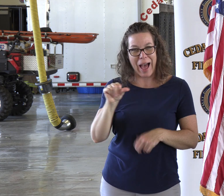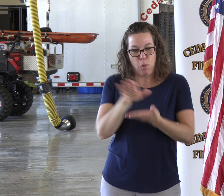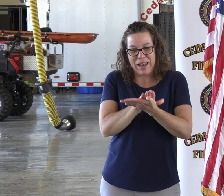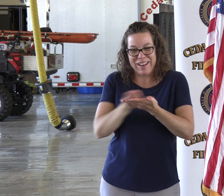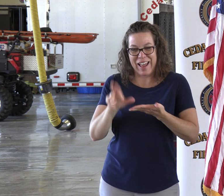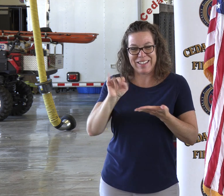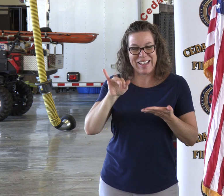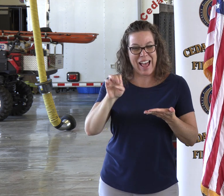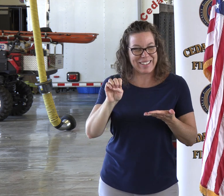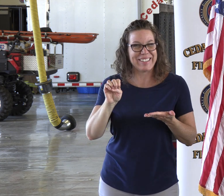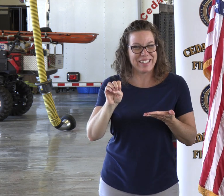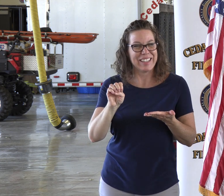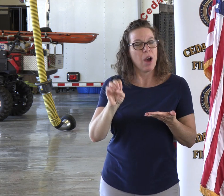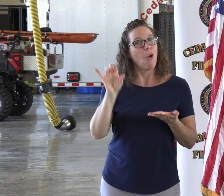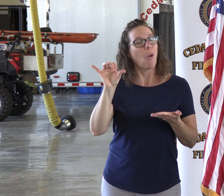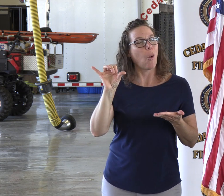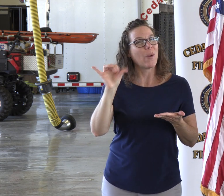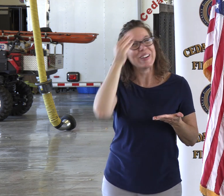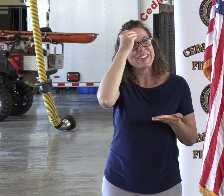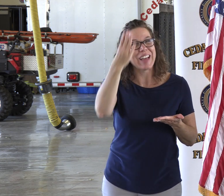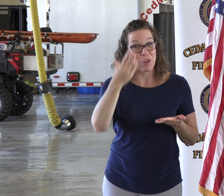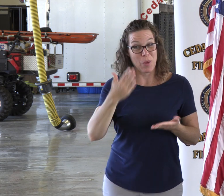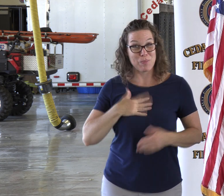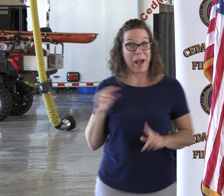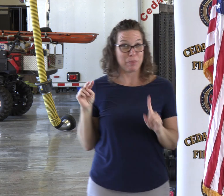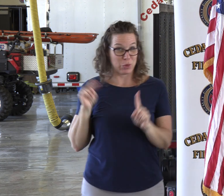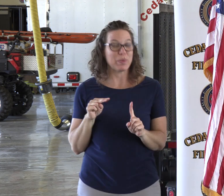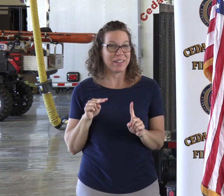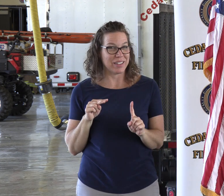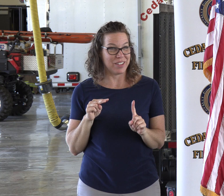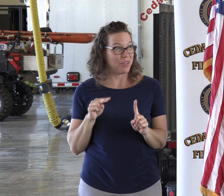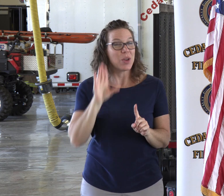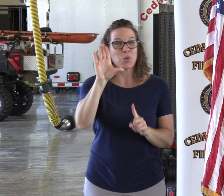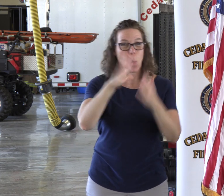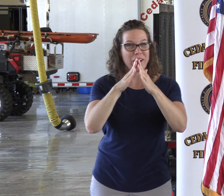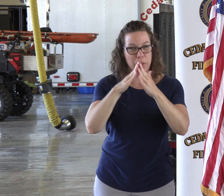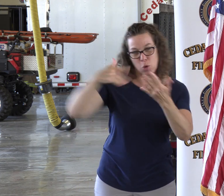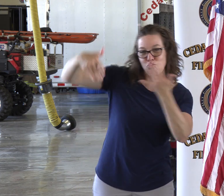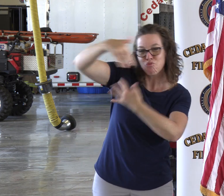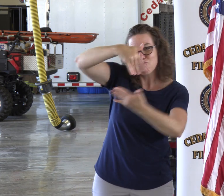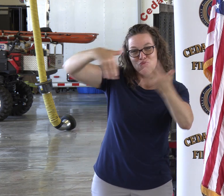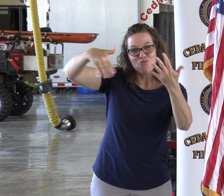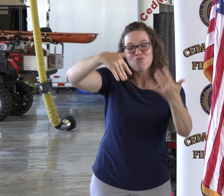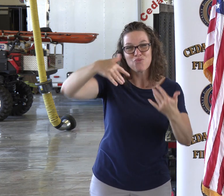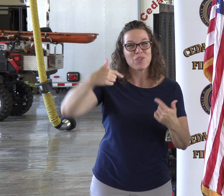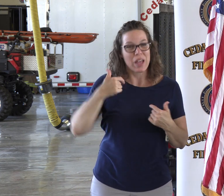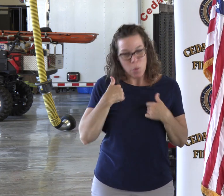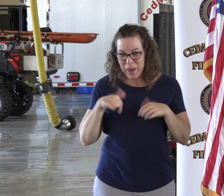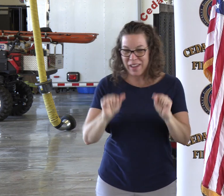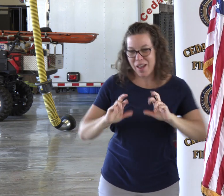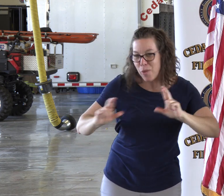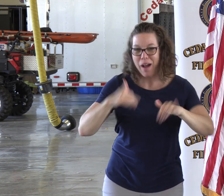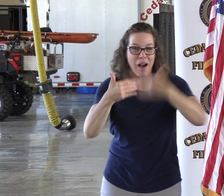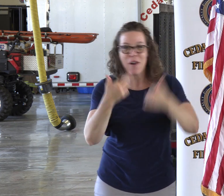about, and I can tell you from our perspective of being out in the community at nights after we finally gotten to where we could get our feet under us,